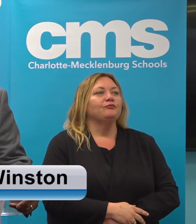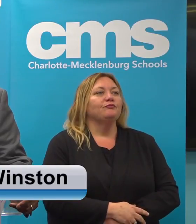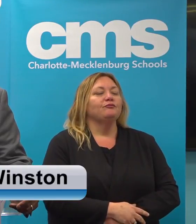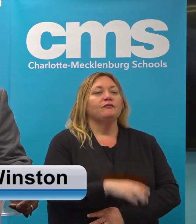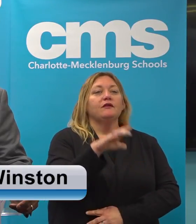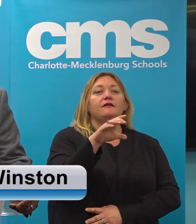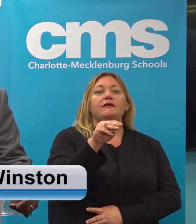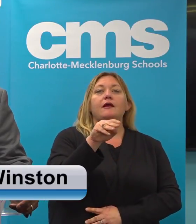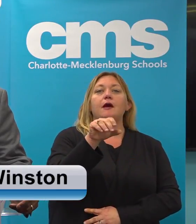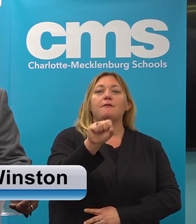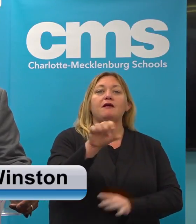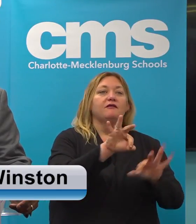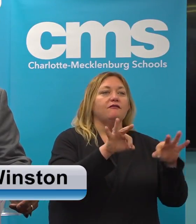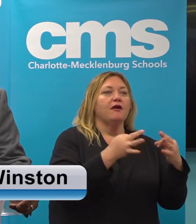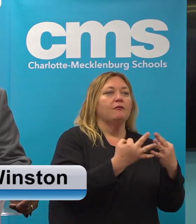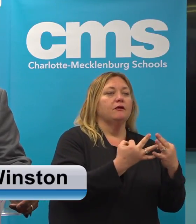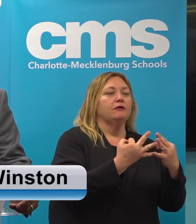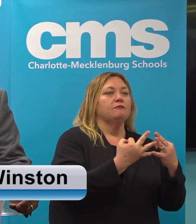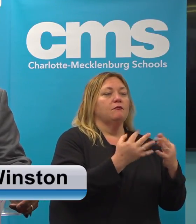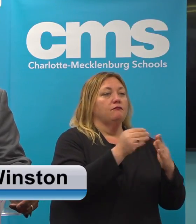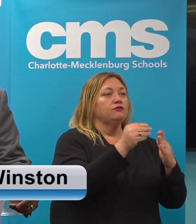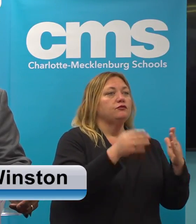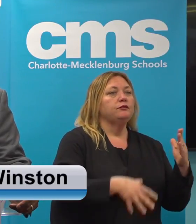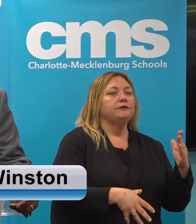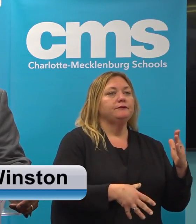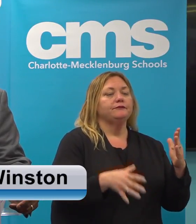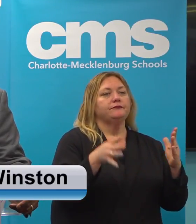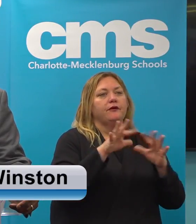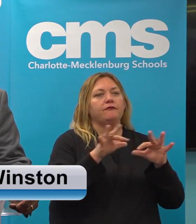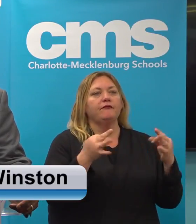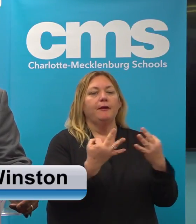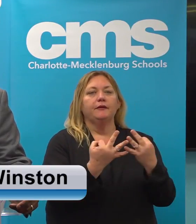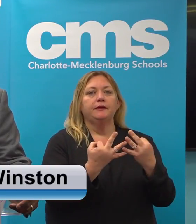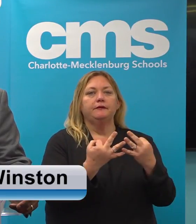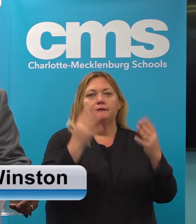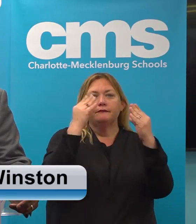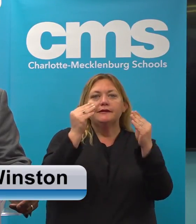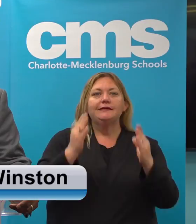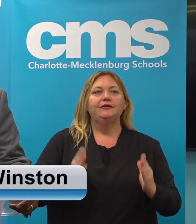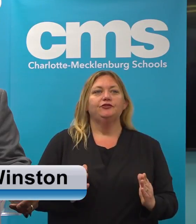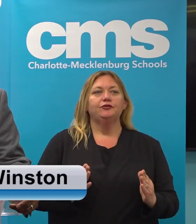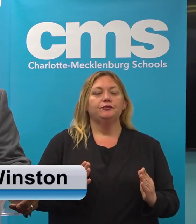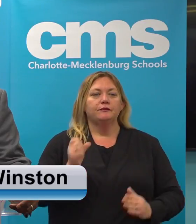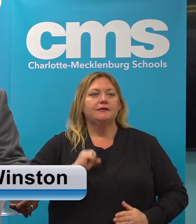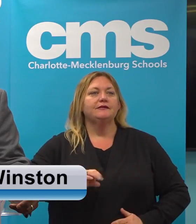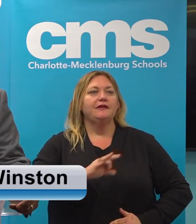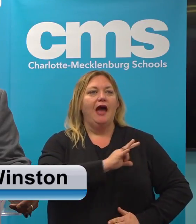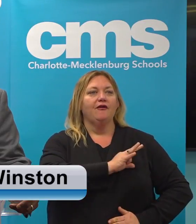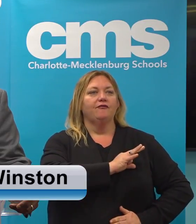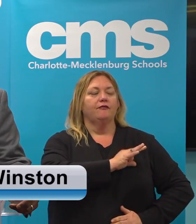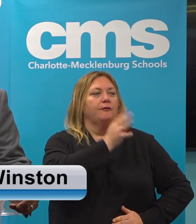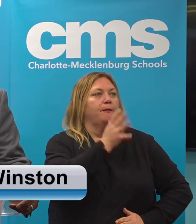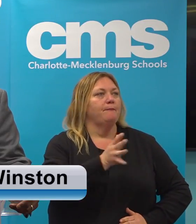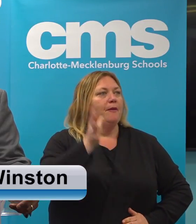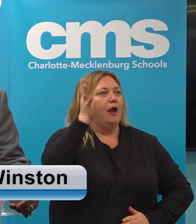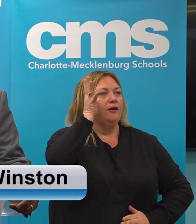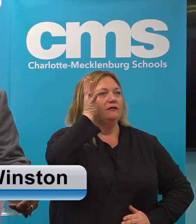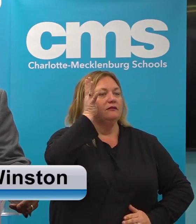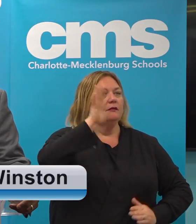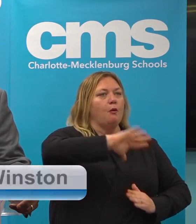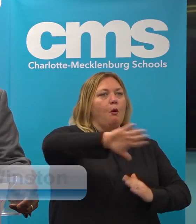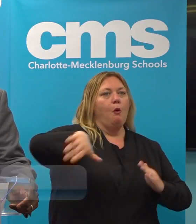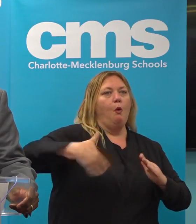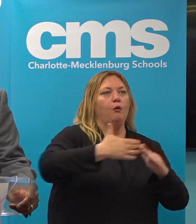To the CMS family of students, teachers, staff, parents, and our